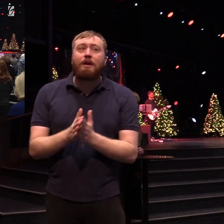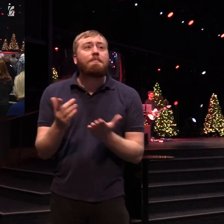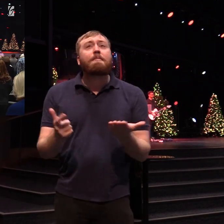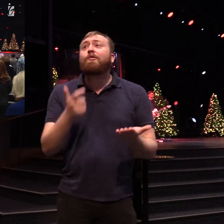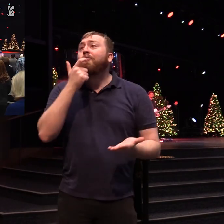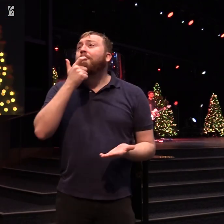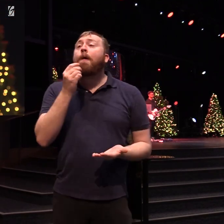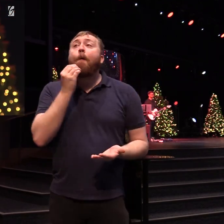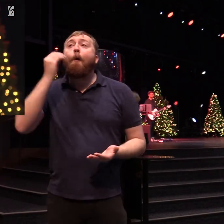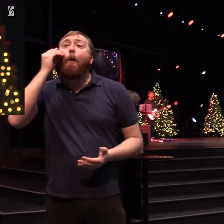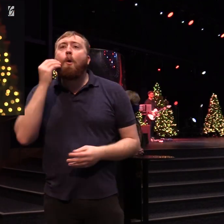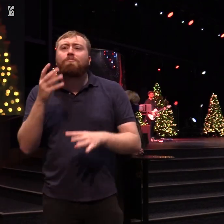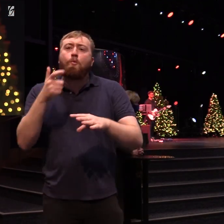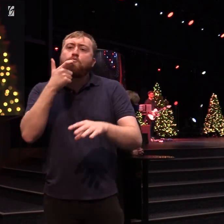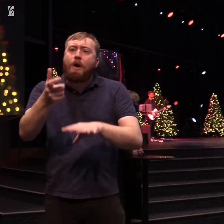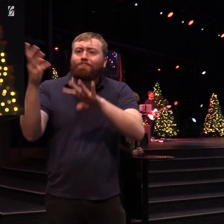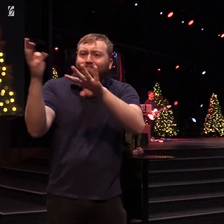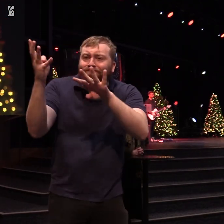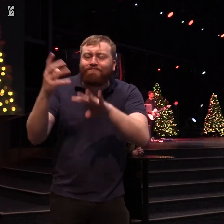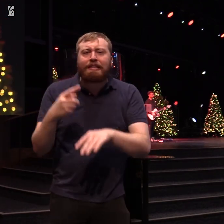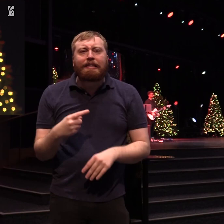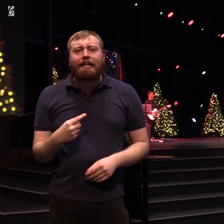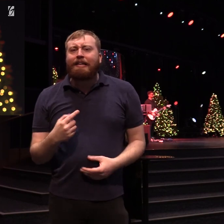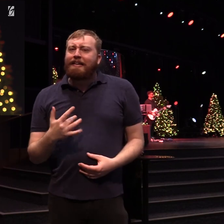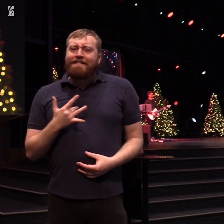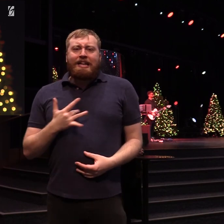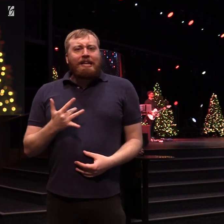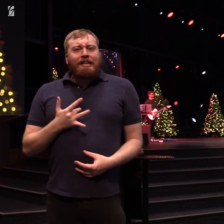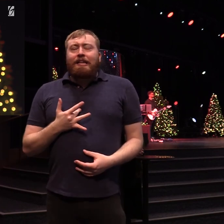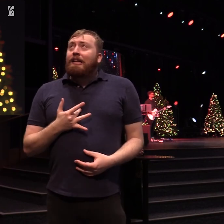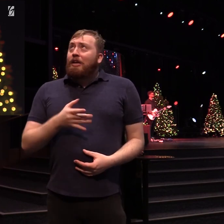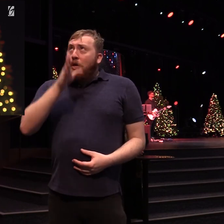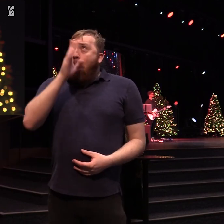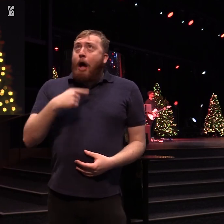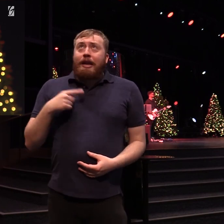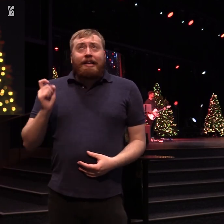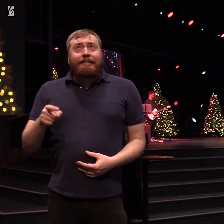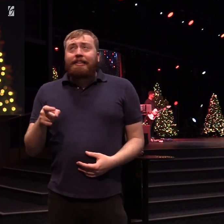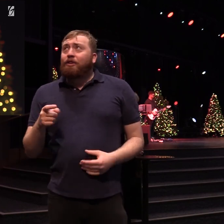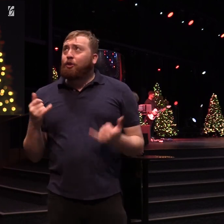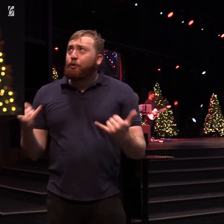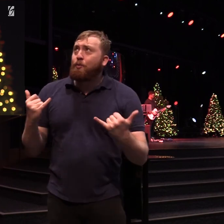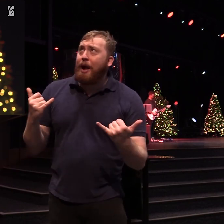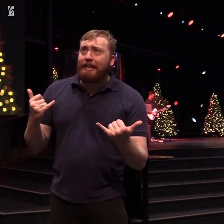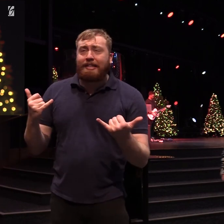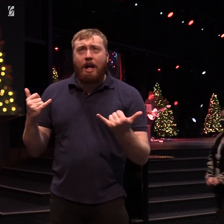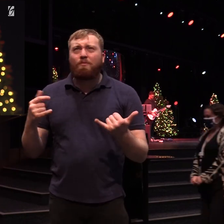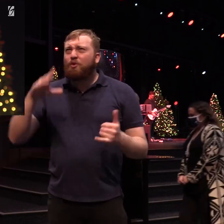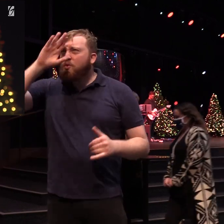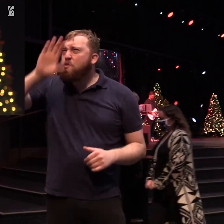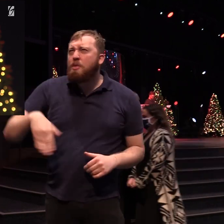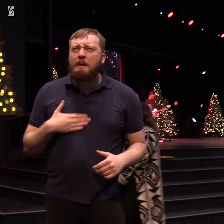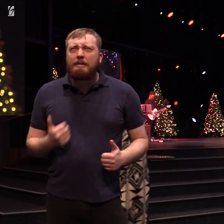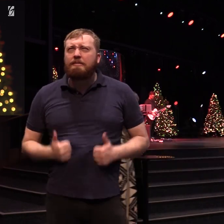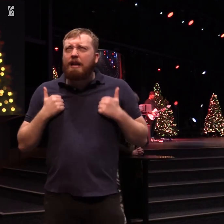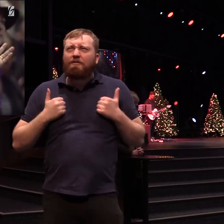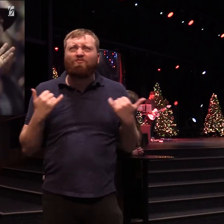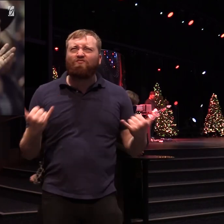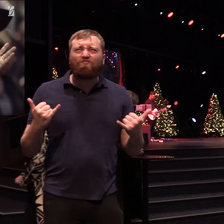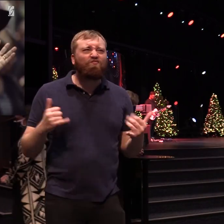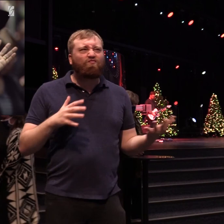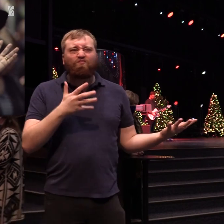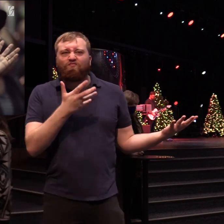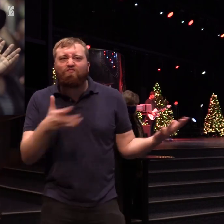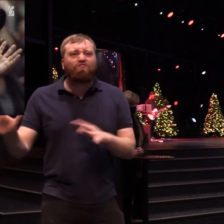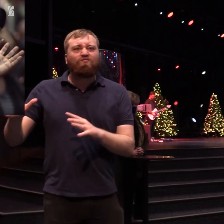home today is saying, God, I need you to meet me right now, exactly where I am. You know, Lord, the bombs that are falling in my life.